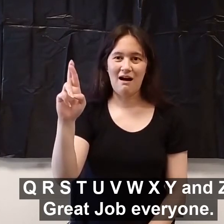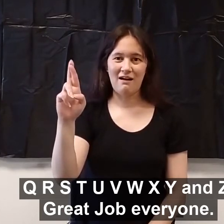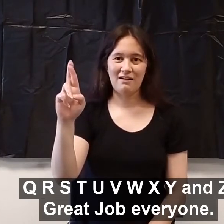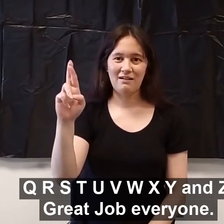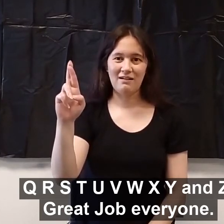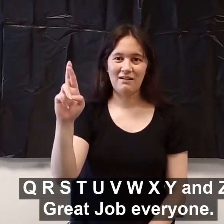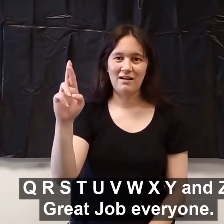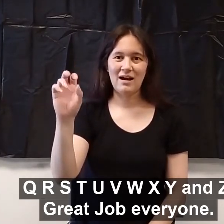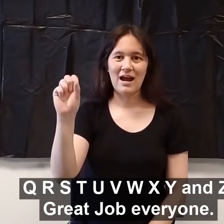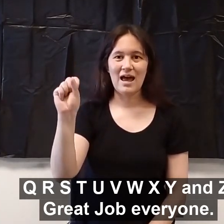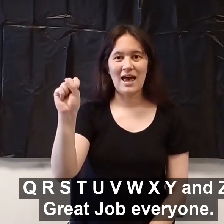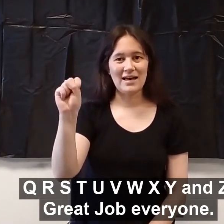R, S,